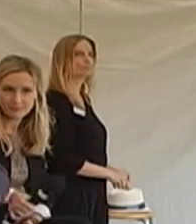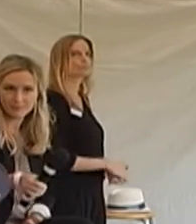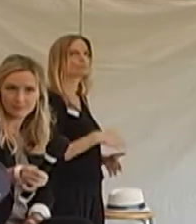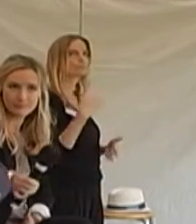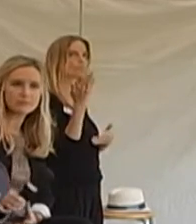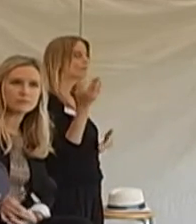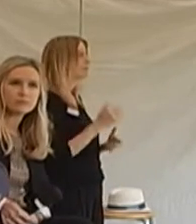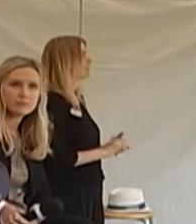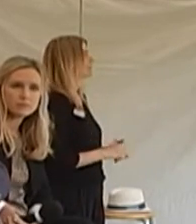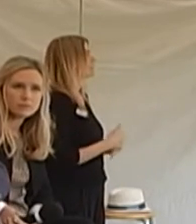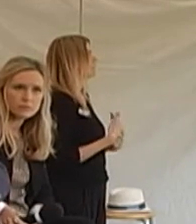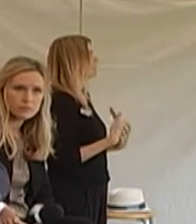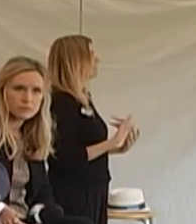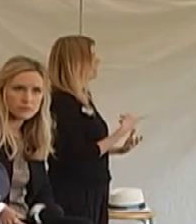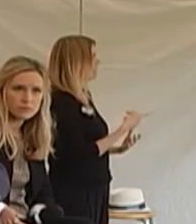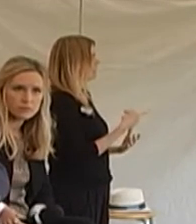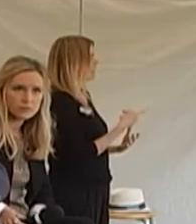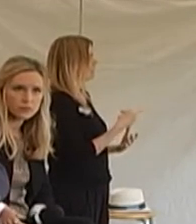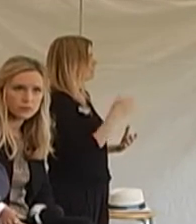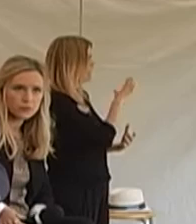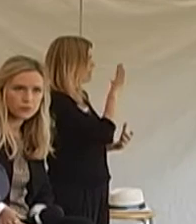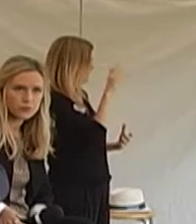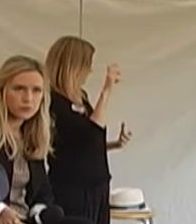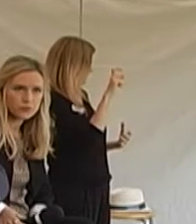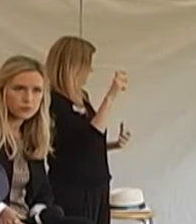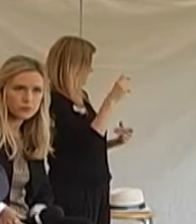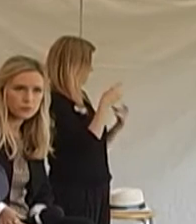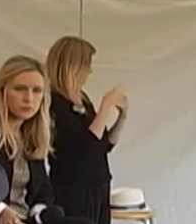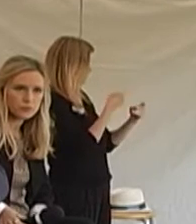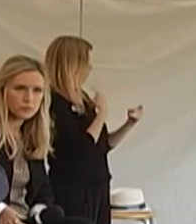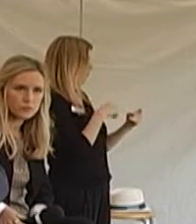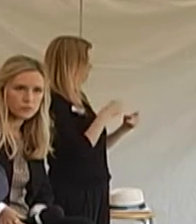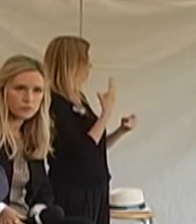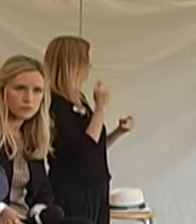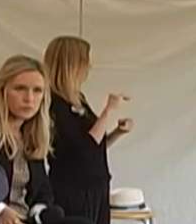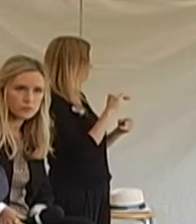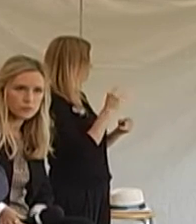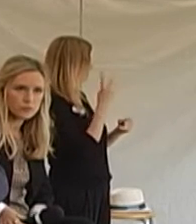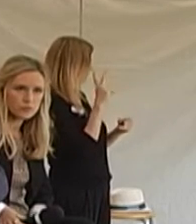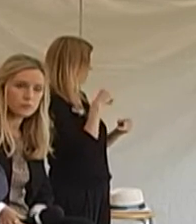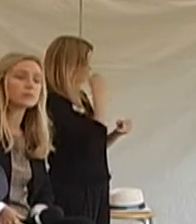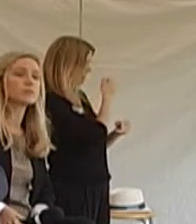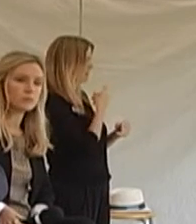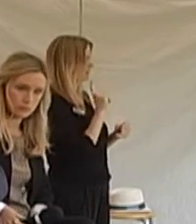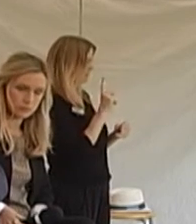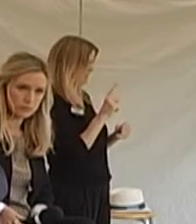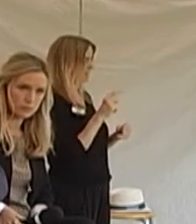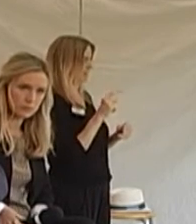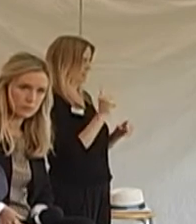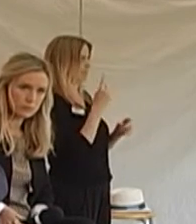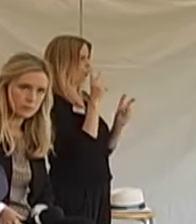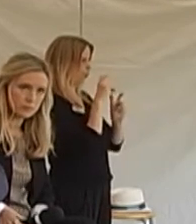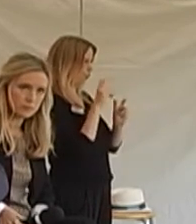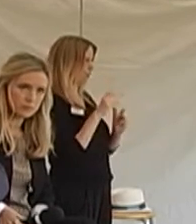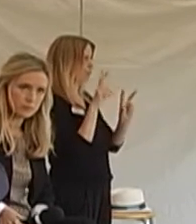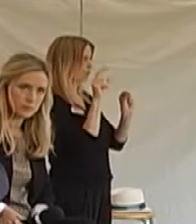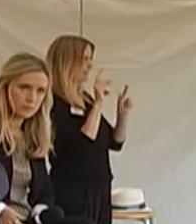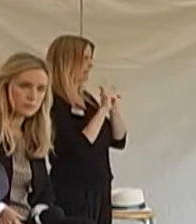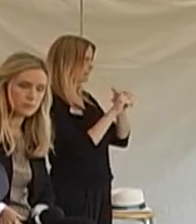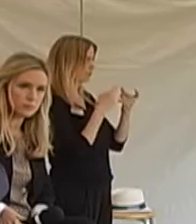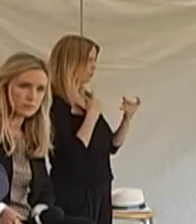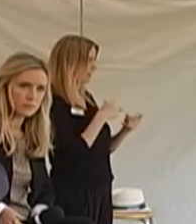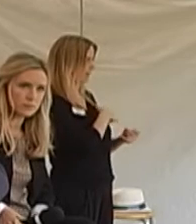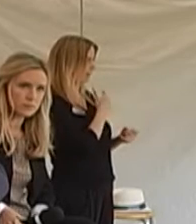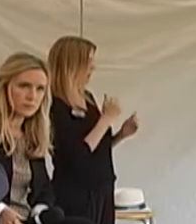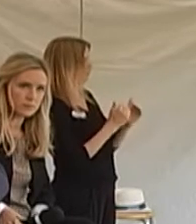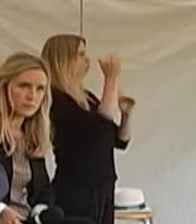There was a piece on the BBC several years ago, I think in 2012, the first UN study on happiness came out, and Denmark came up on top,